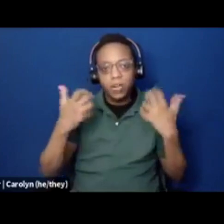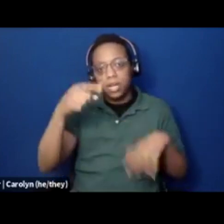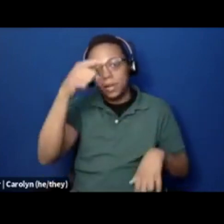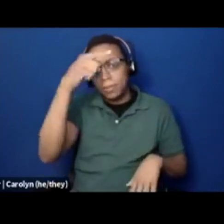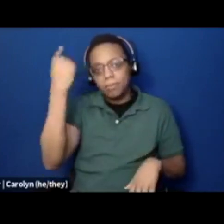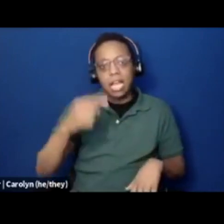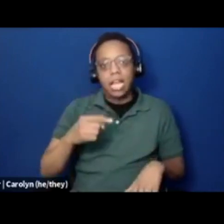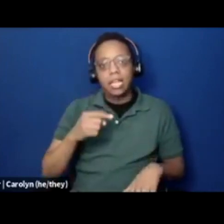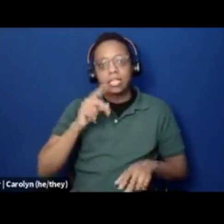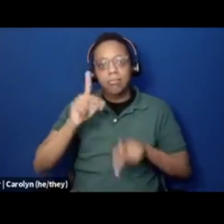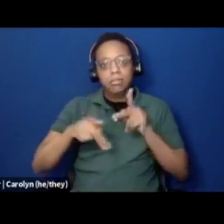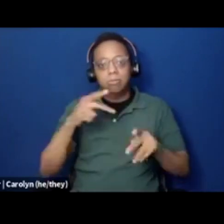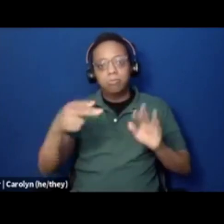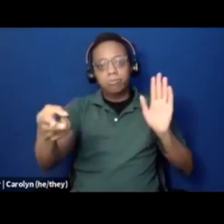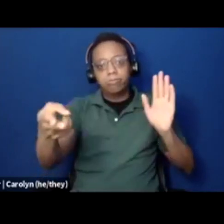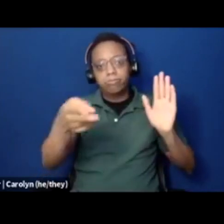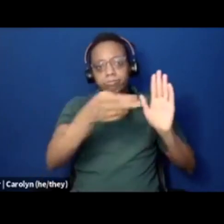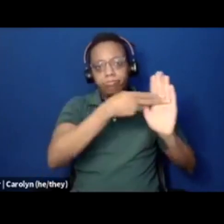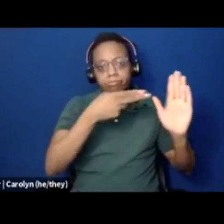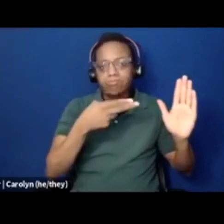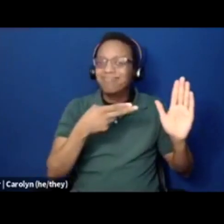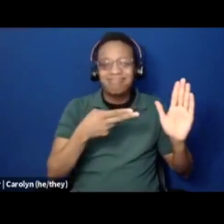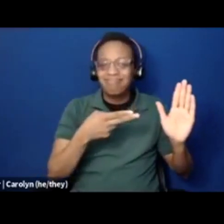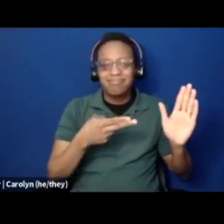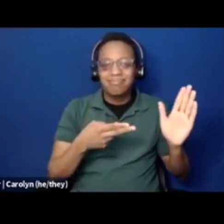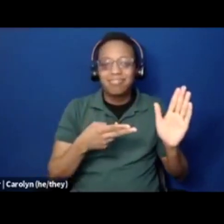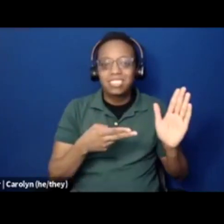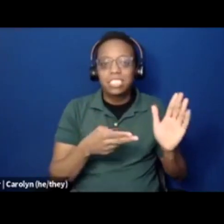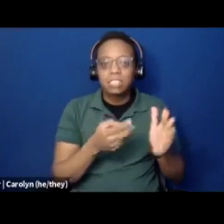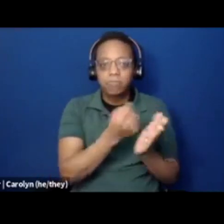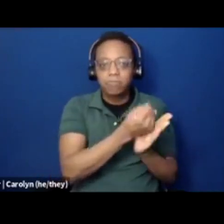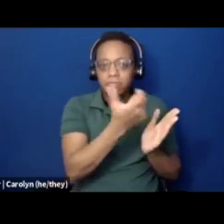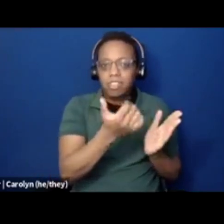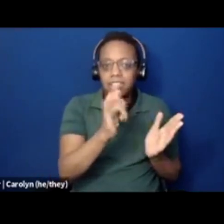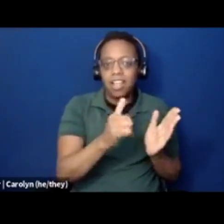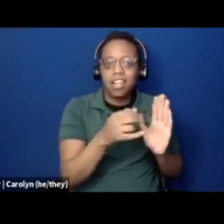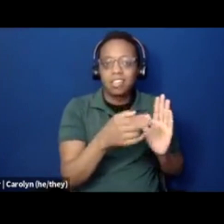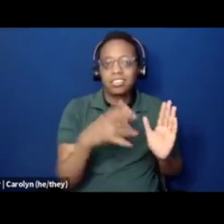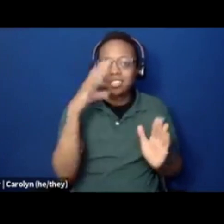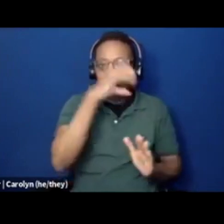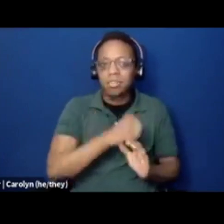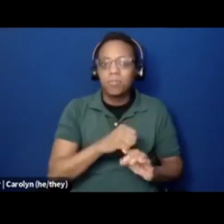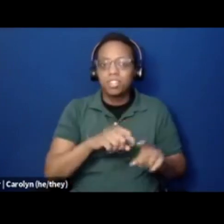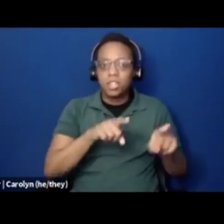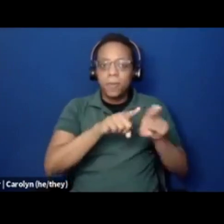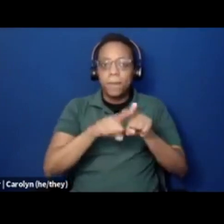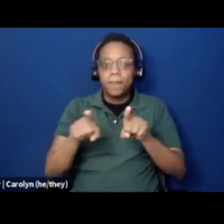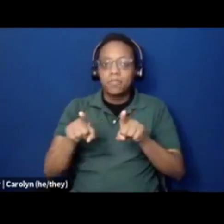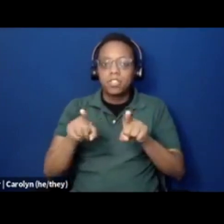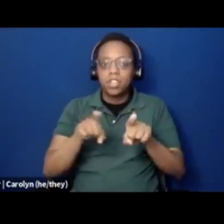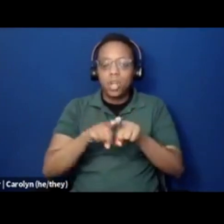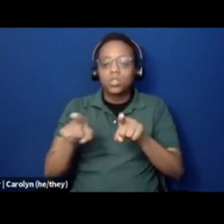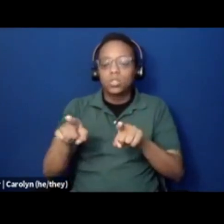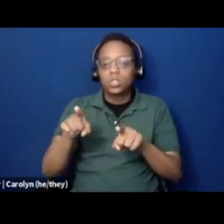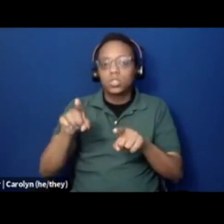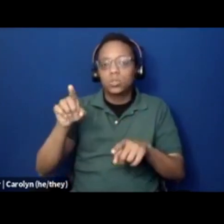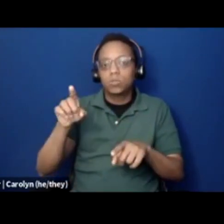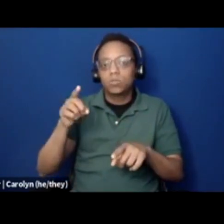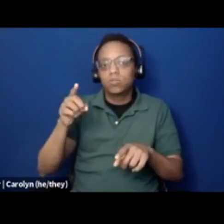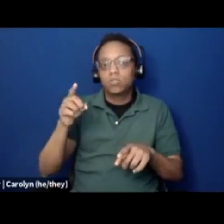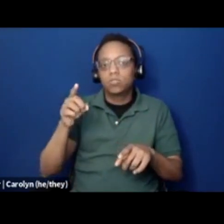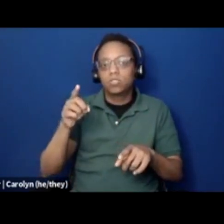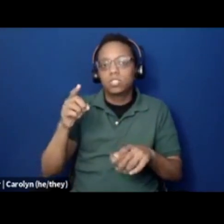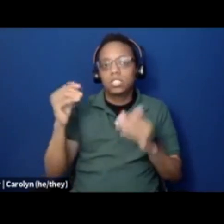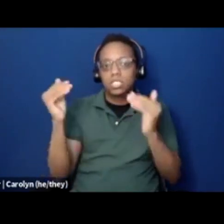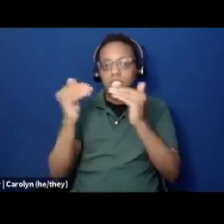But also learning from both sides. I feel like the justice system needs to hear from Black trans